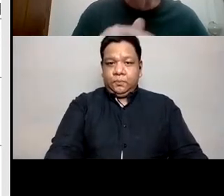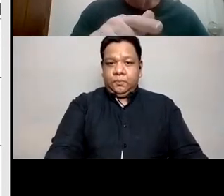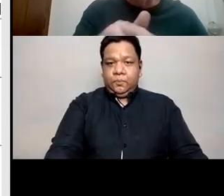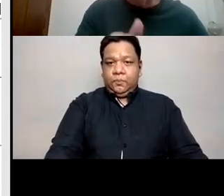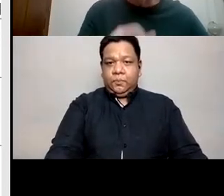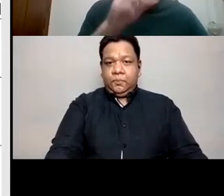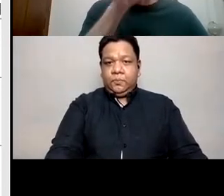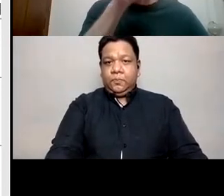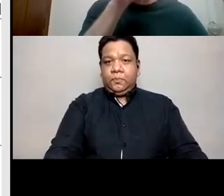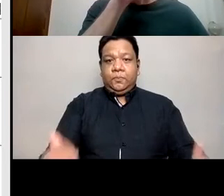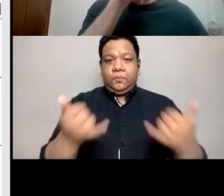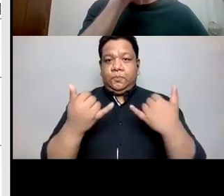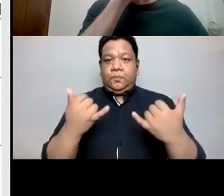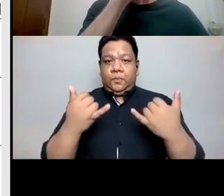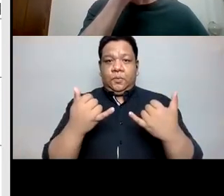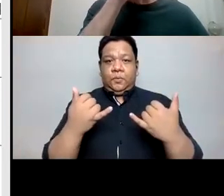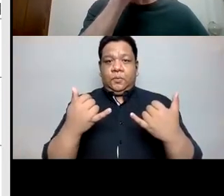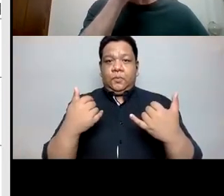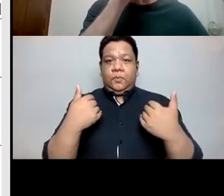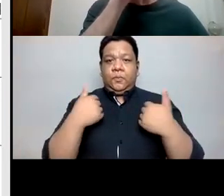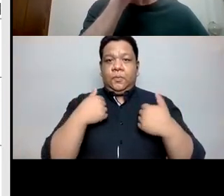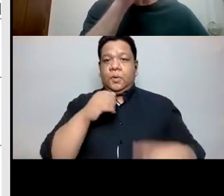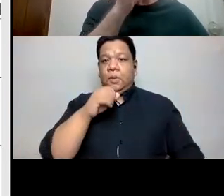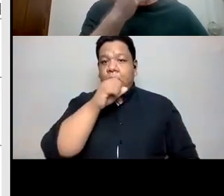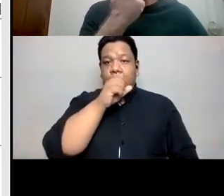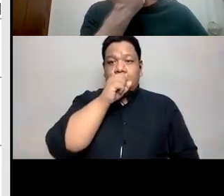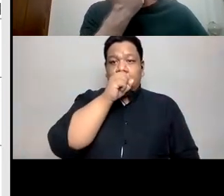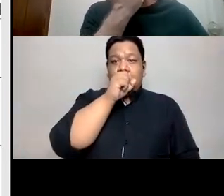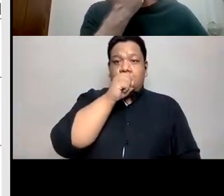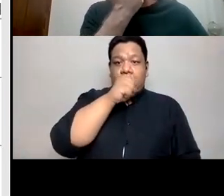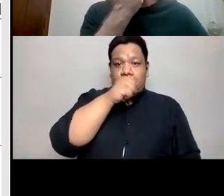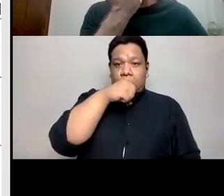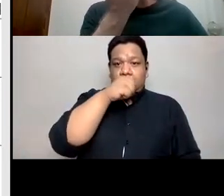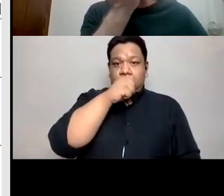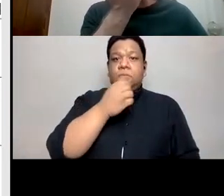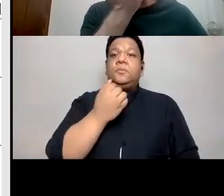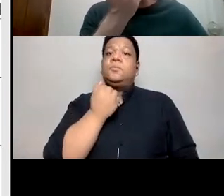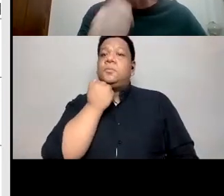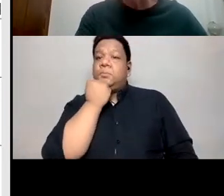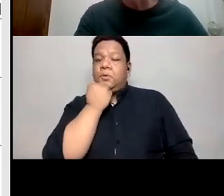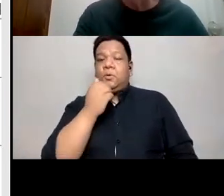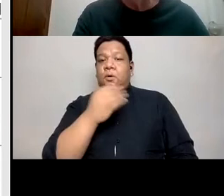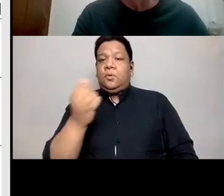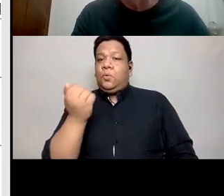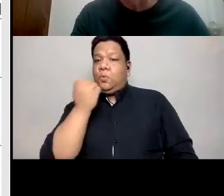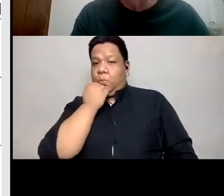And here we have each star apple, paternal uncle, and wrong.